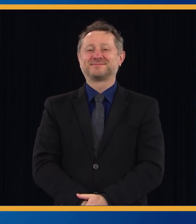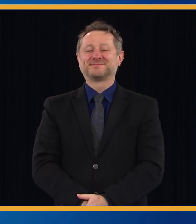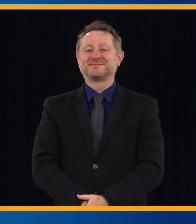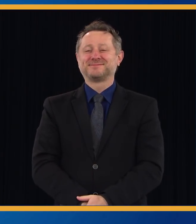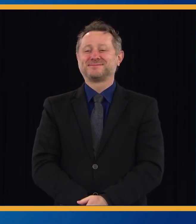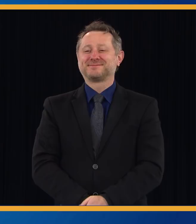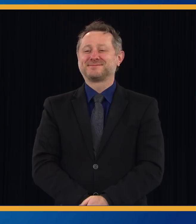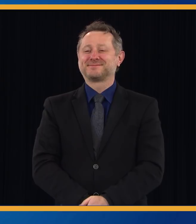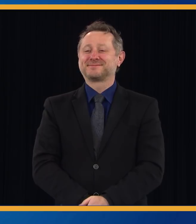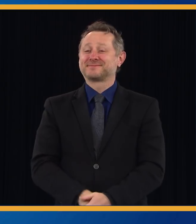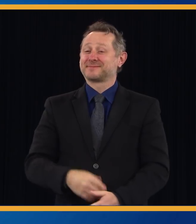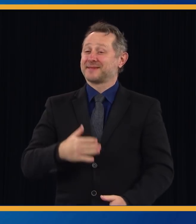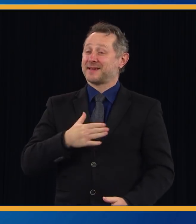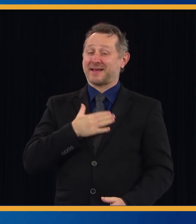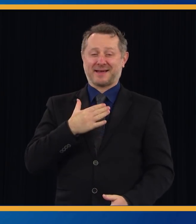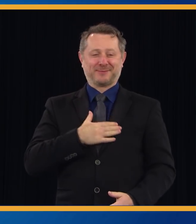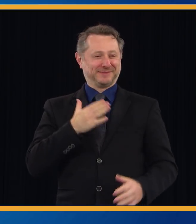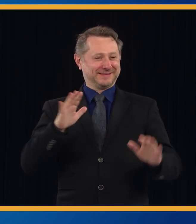Happy Sunday.